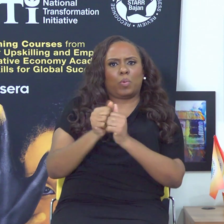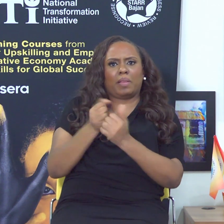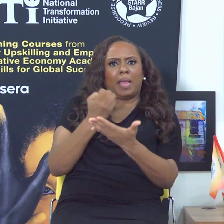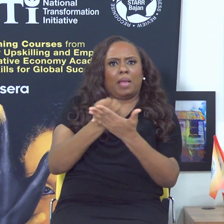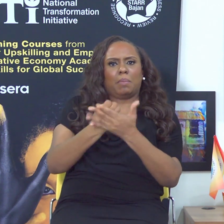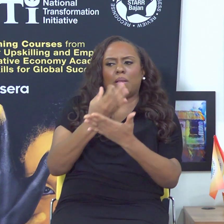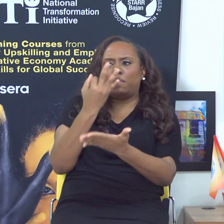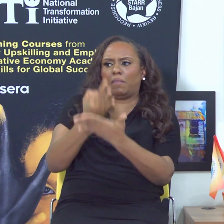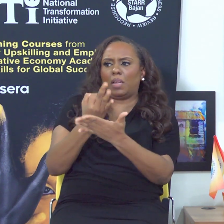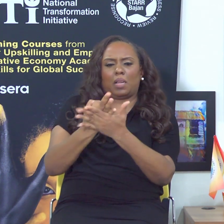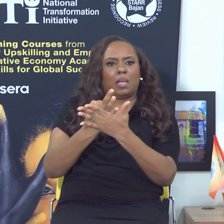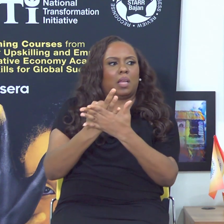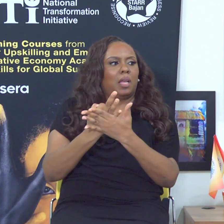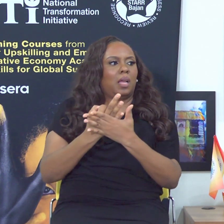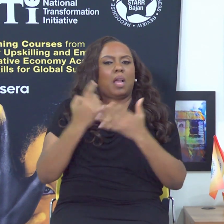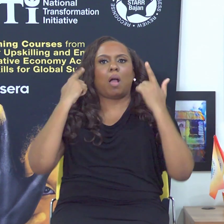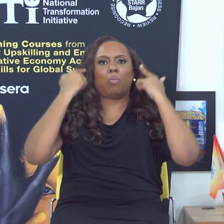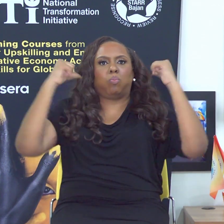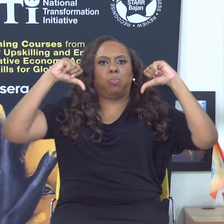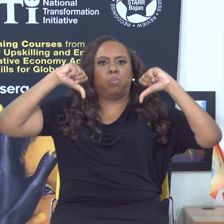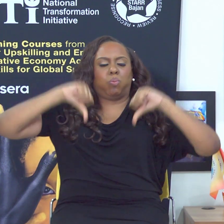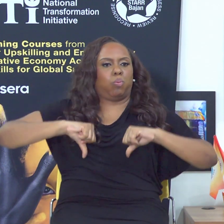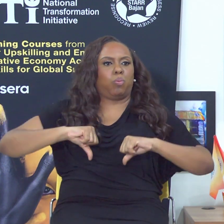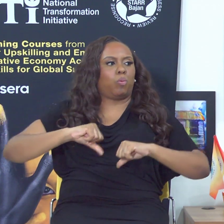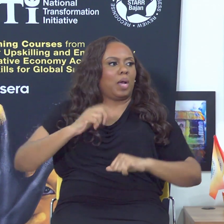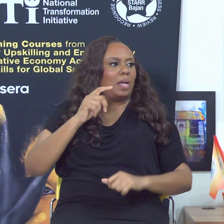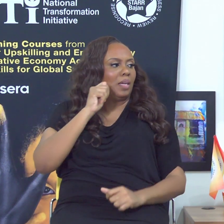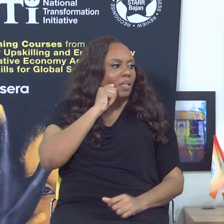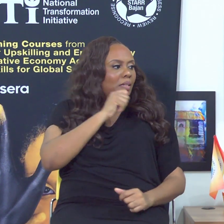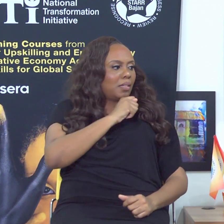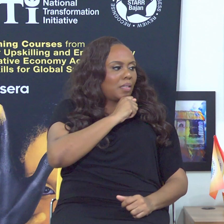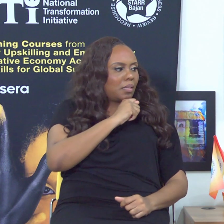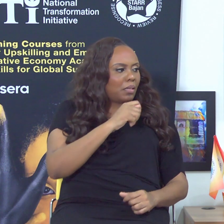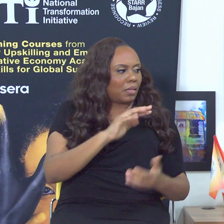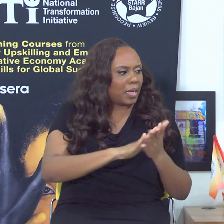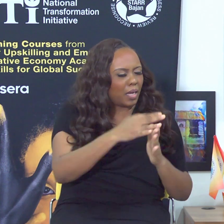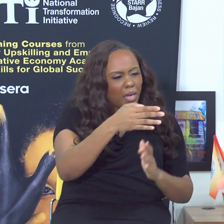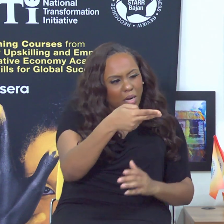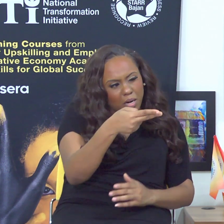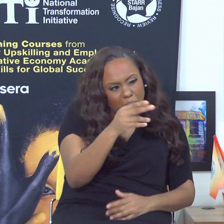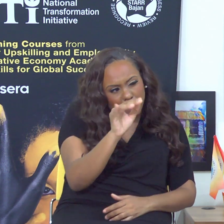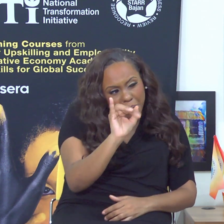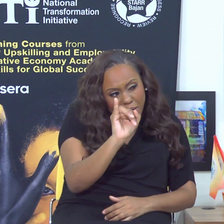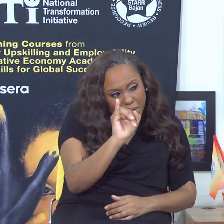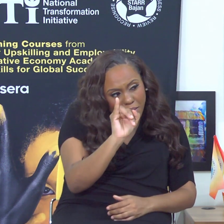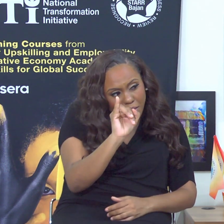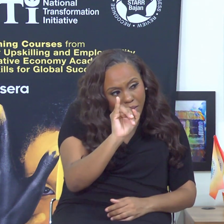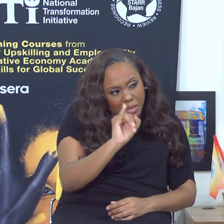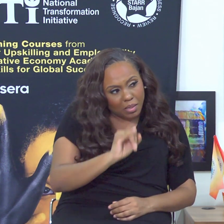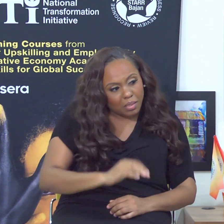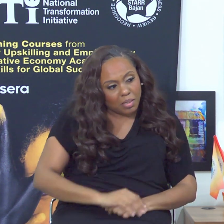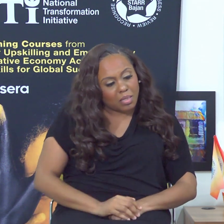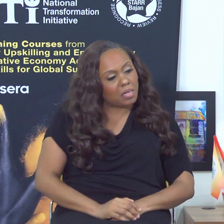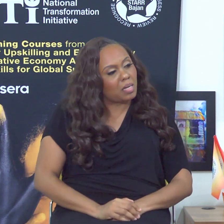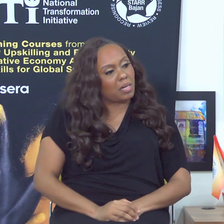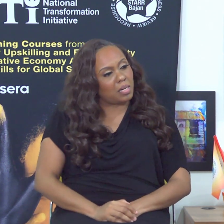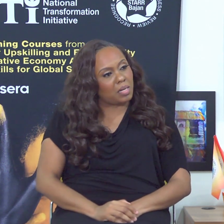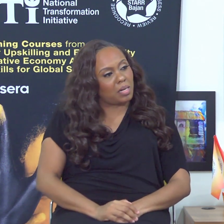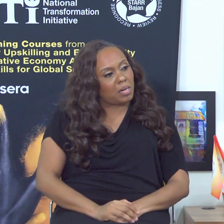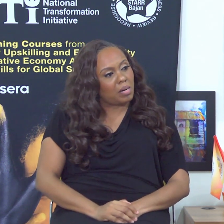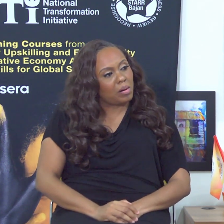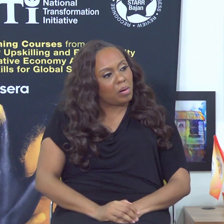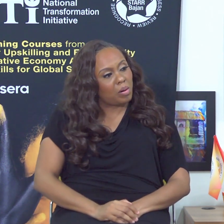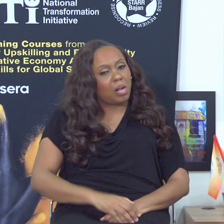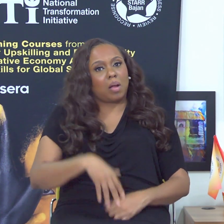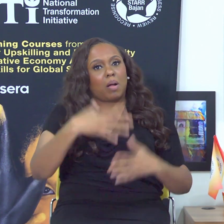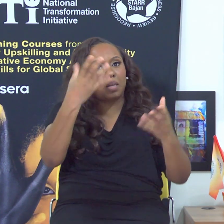Lost his hearing in his early teens and became hearing impaired. Can you tell us that story, and can you tell